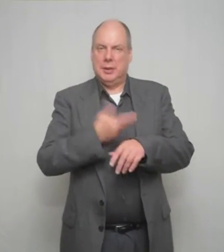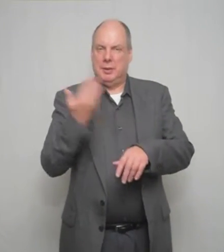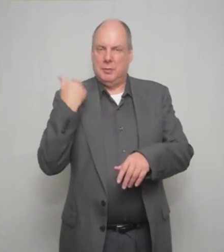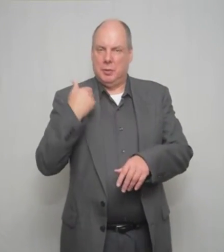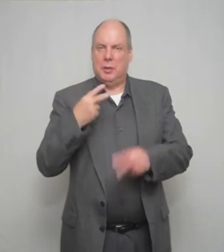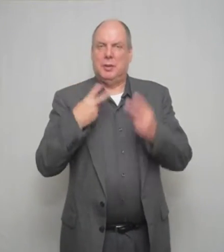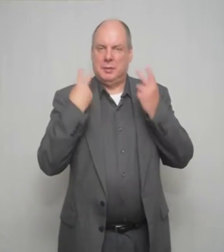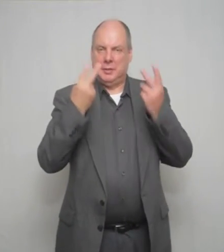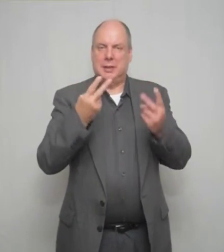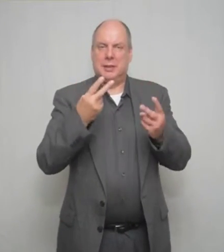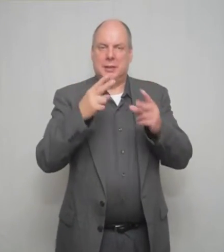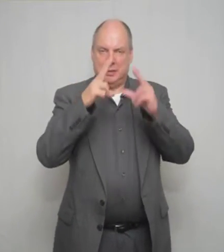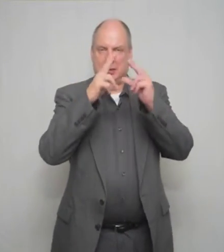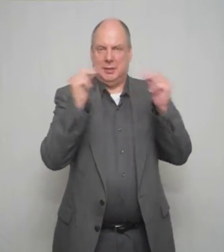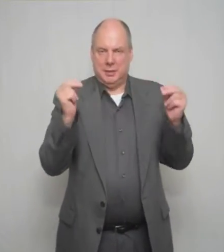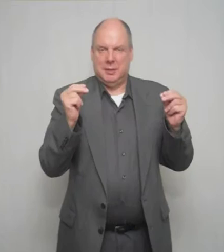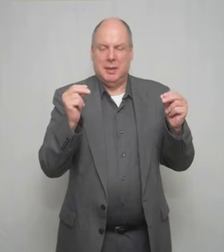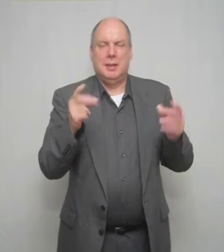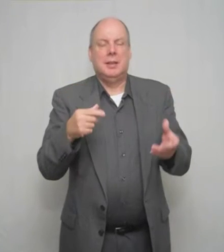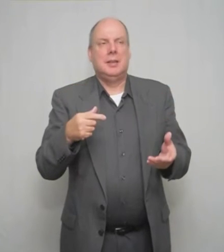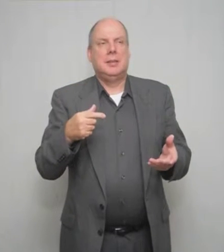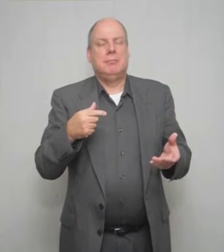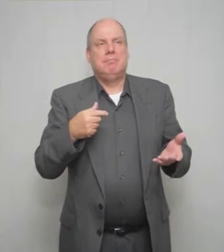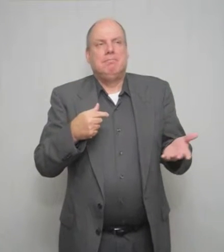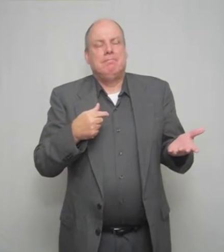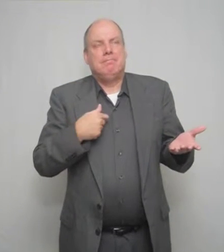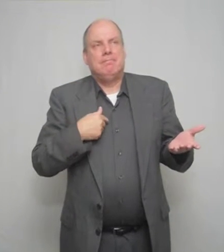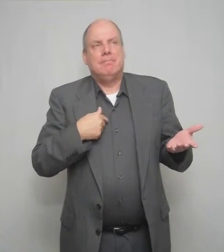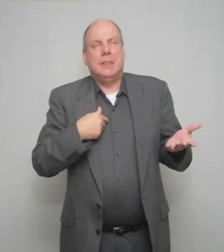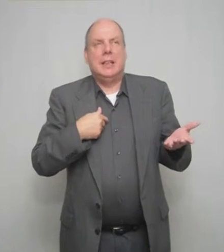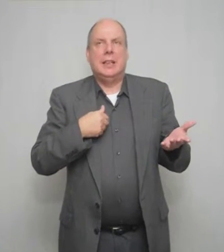I had visited Nicaragua 2 times before this trip,